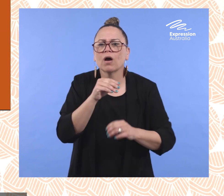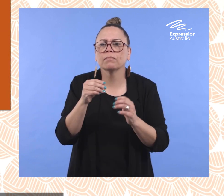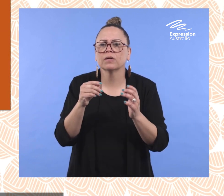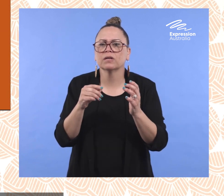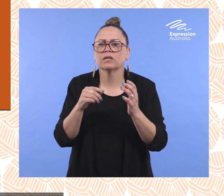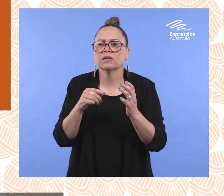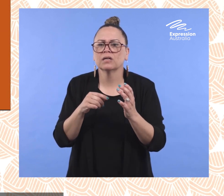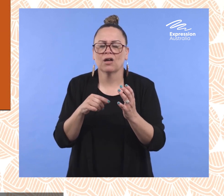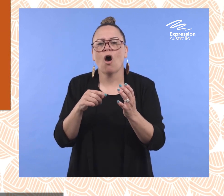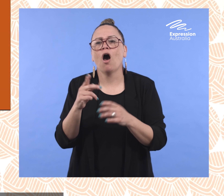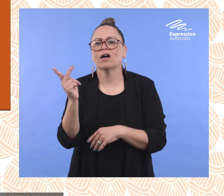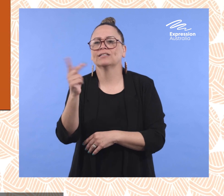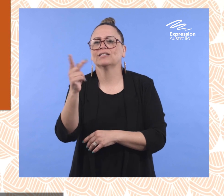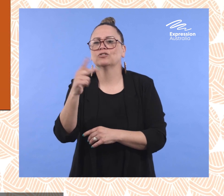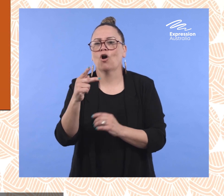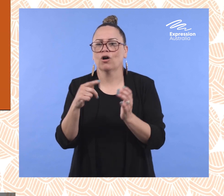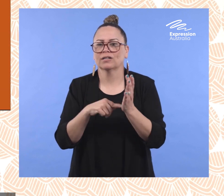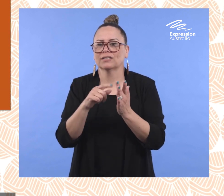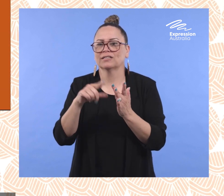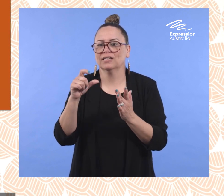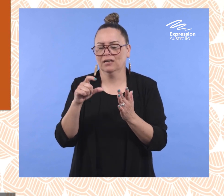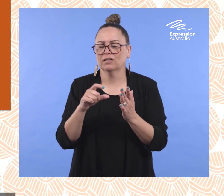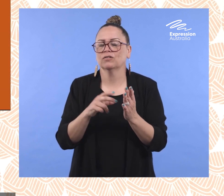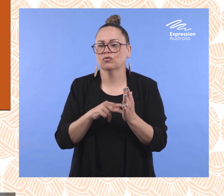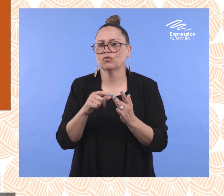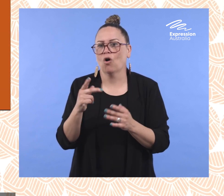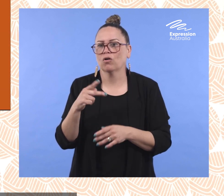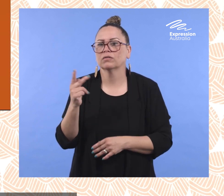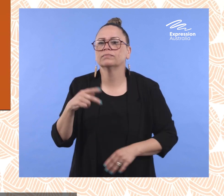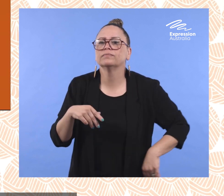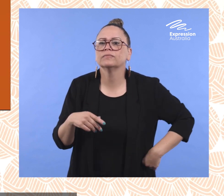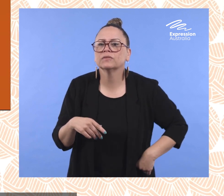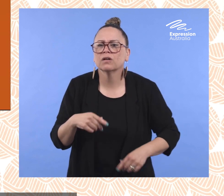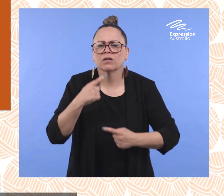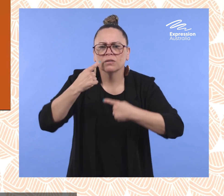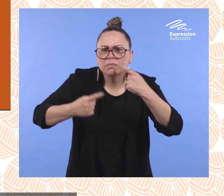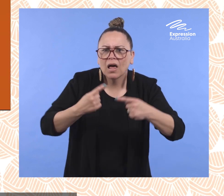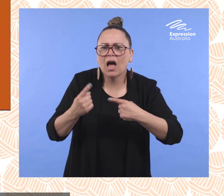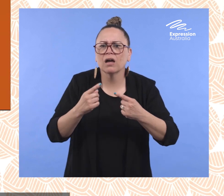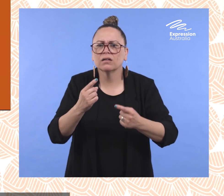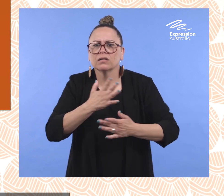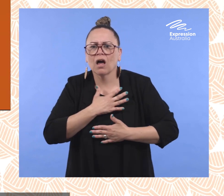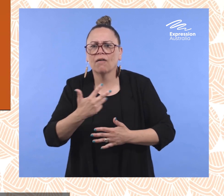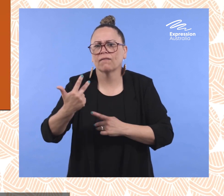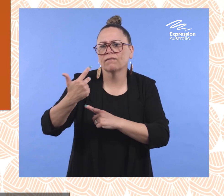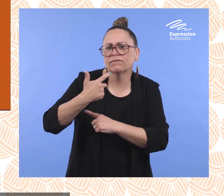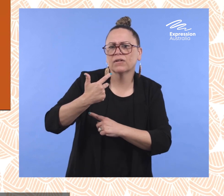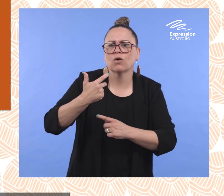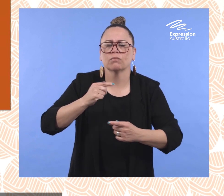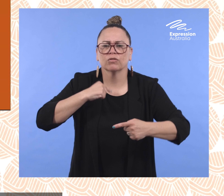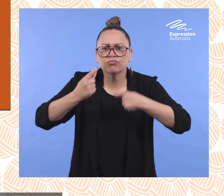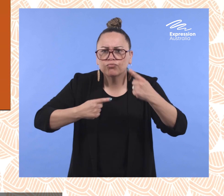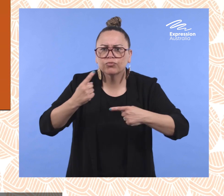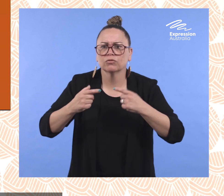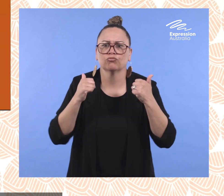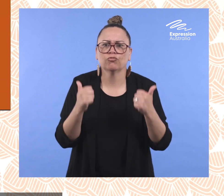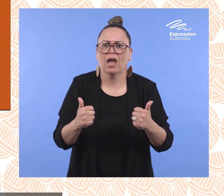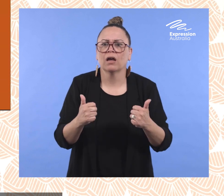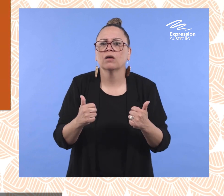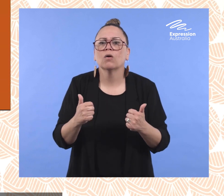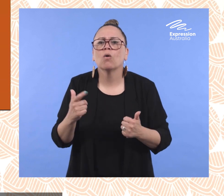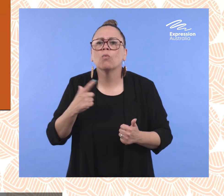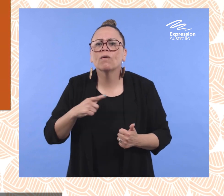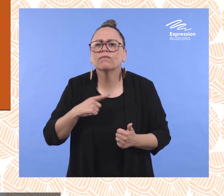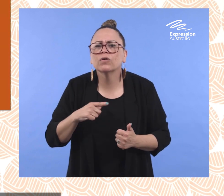She's on, this is from TikTok. Yeah. And anyway, it's a really simple explanation. She just took it upon herself to do this, and it's